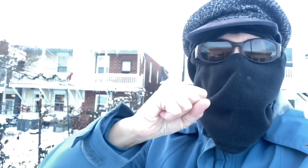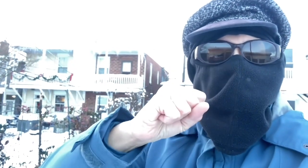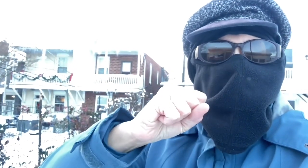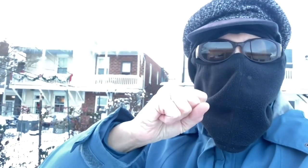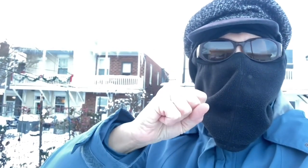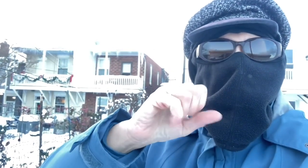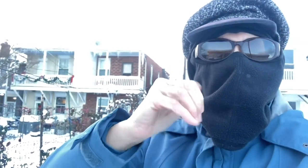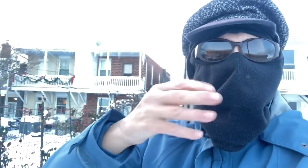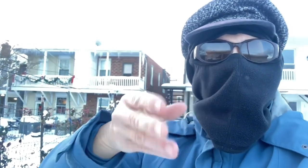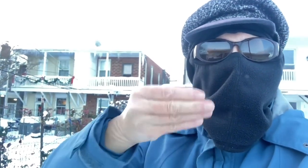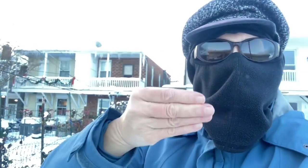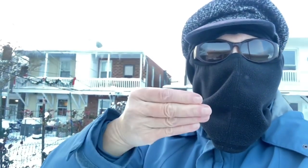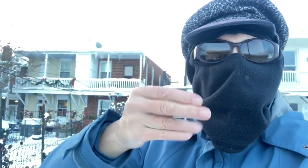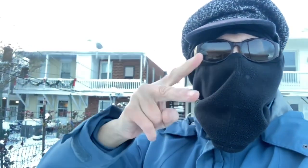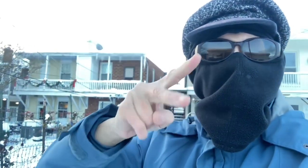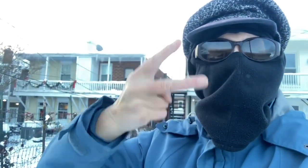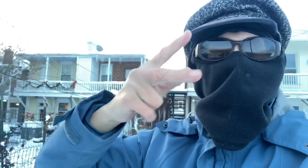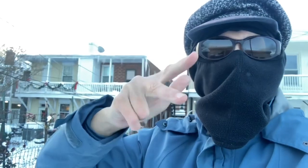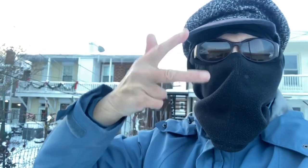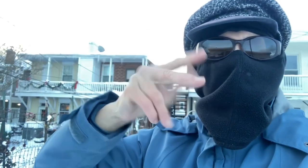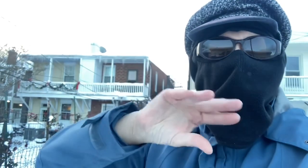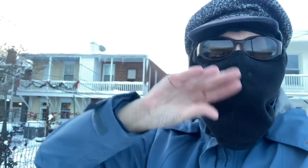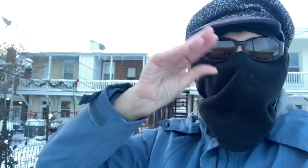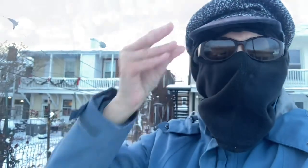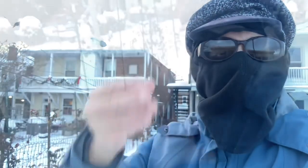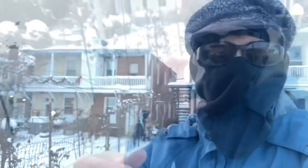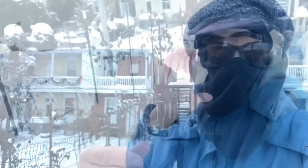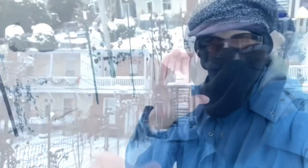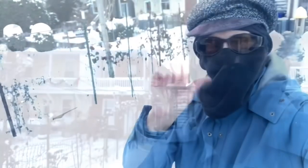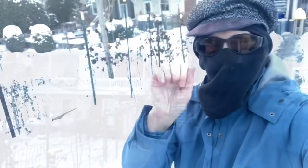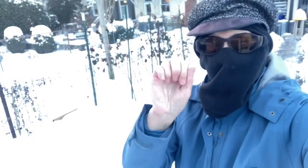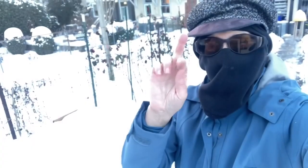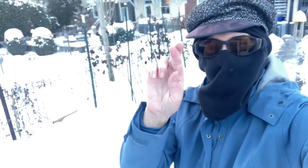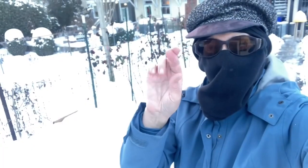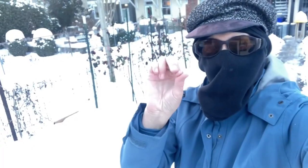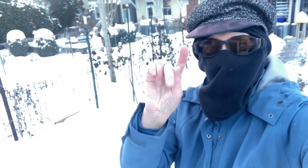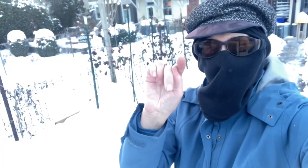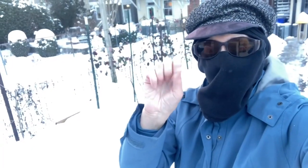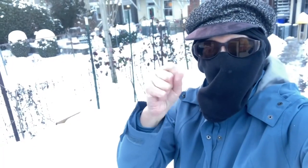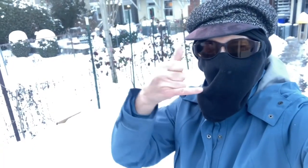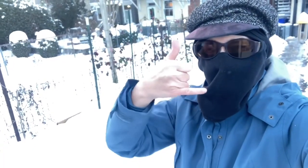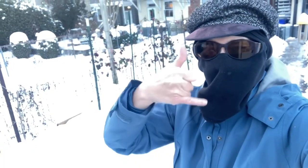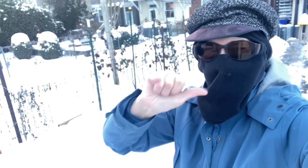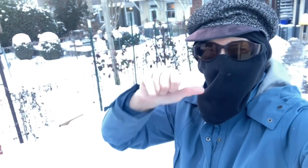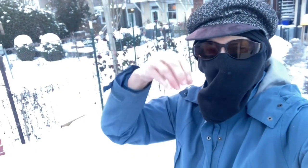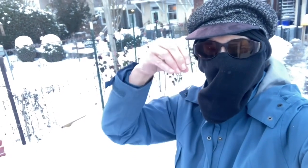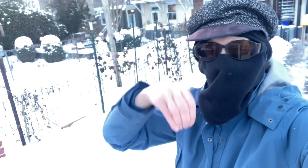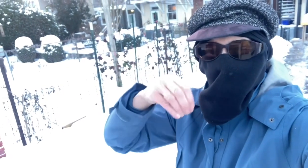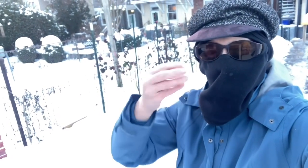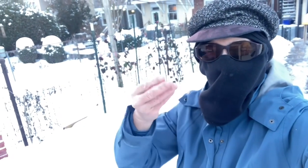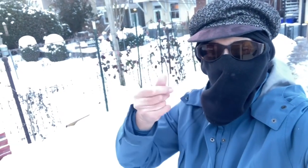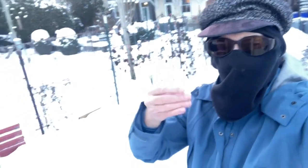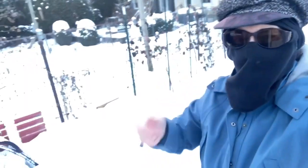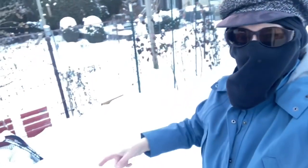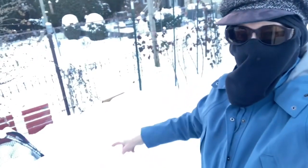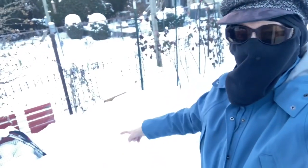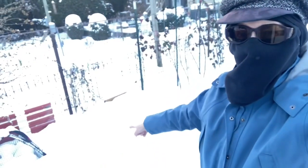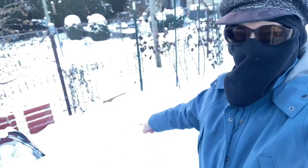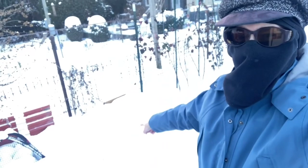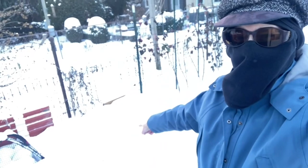The snow has helped insulate them. It's like a double or triple protection. Now the carrots are still